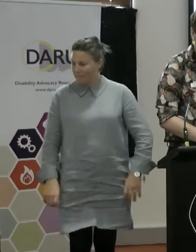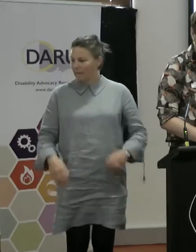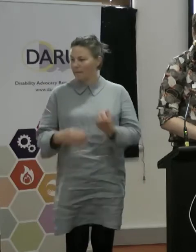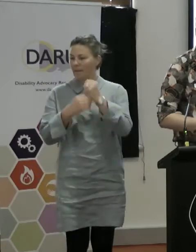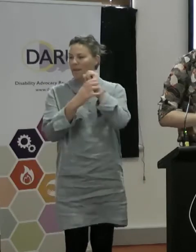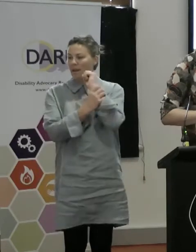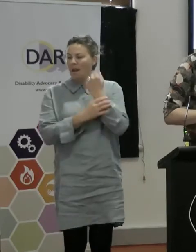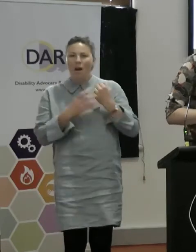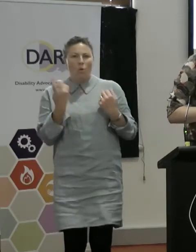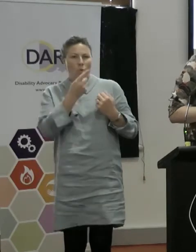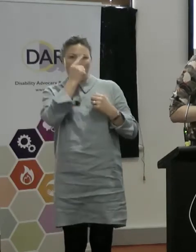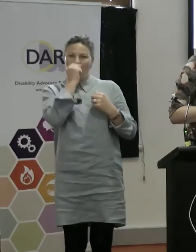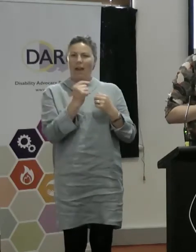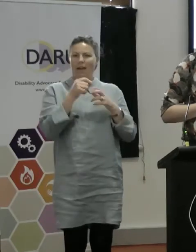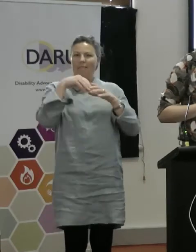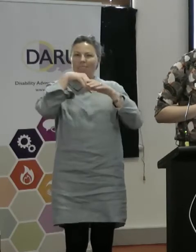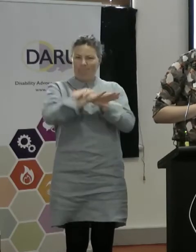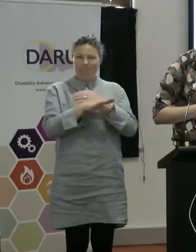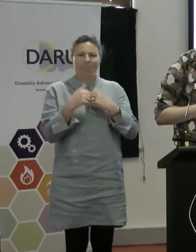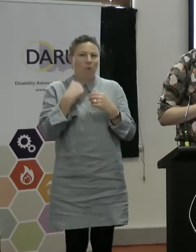issues I wanted to cover were a couple of things.